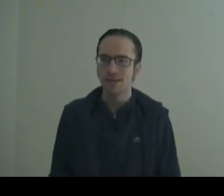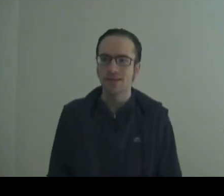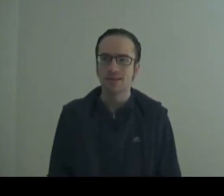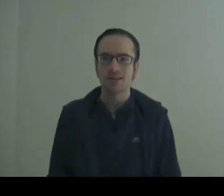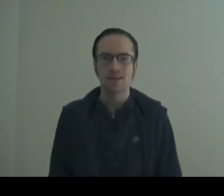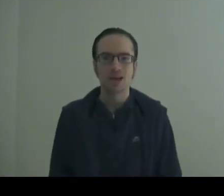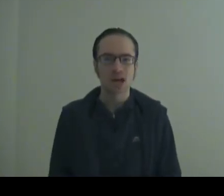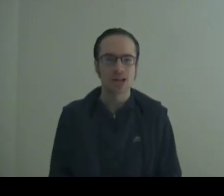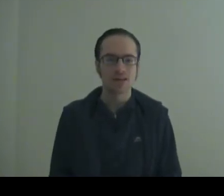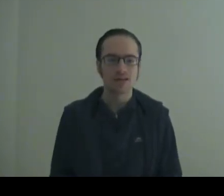the gun,